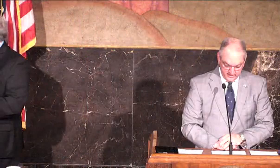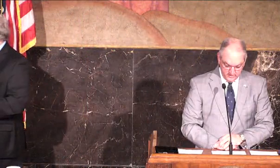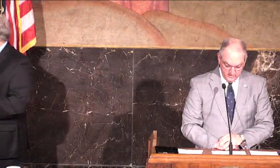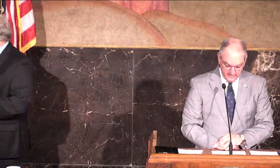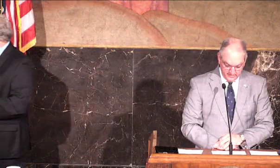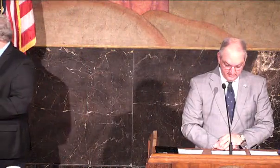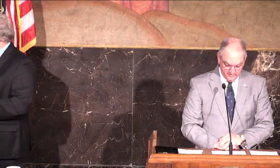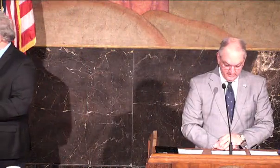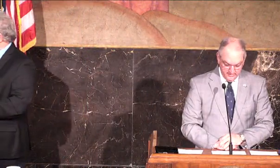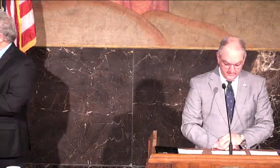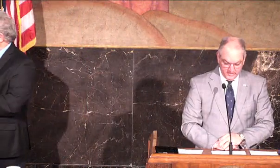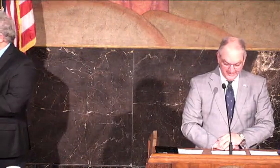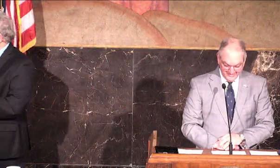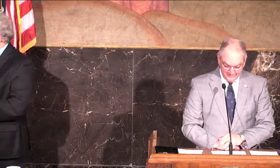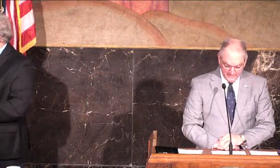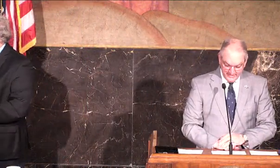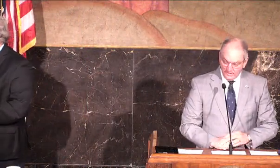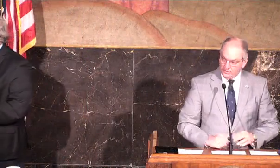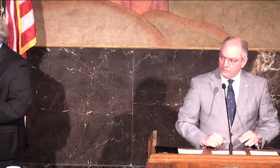3,615 new cases.